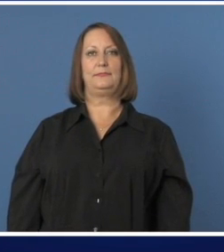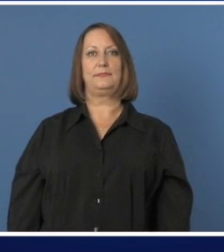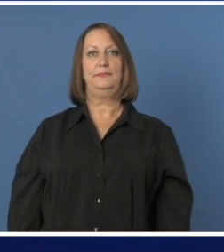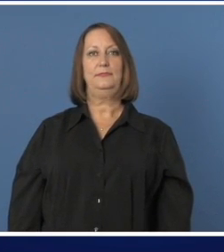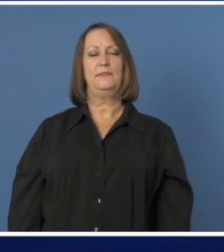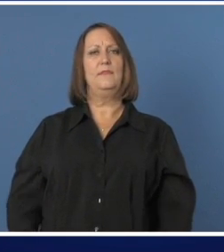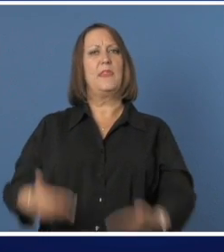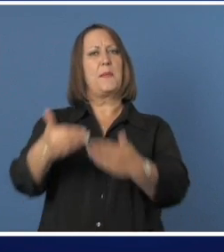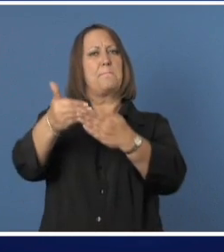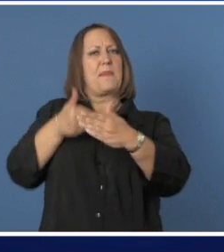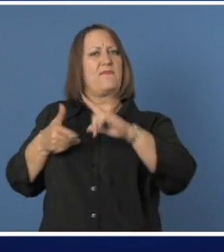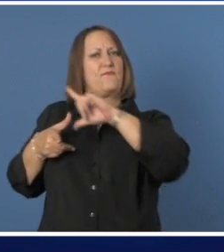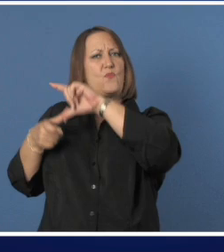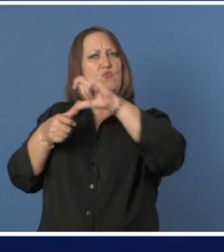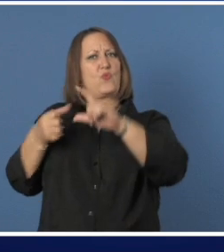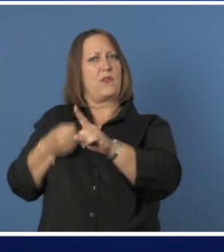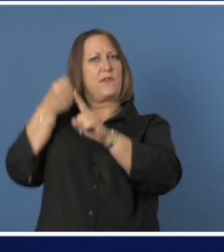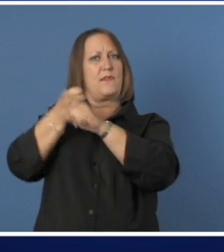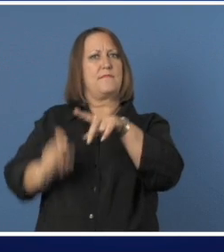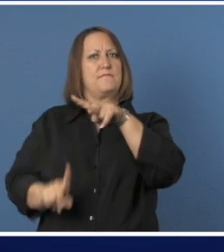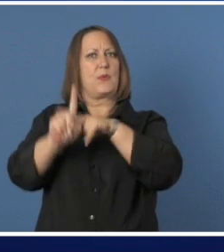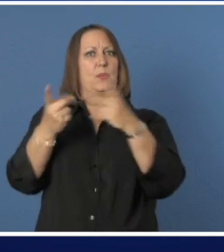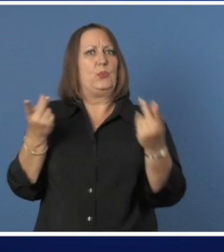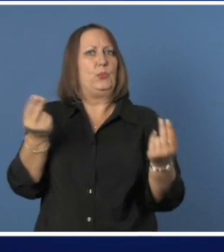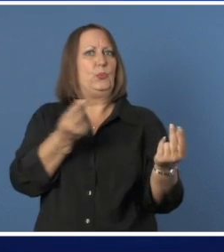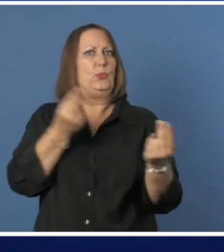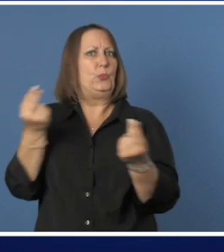what to do before a tornado